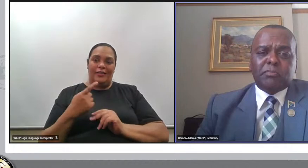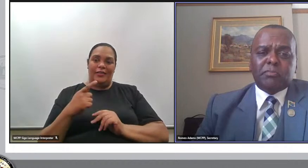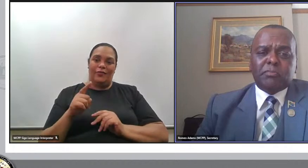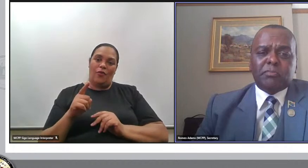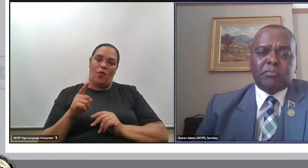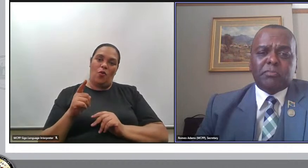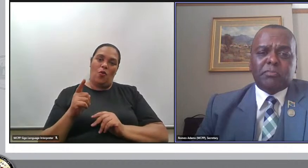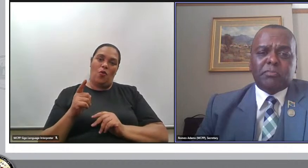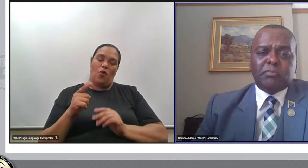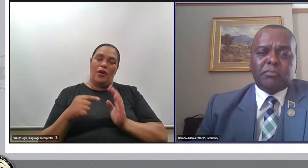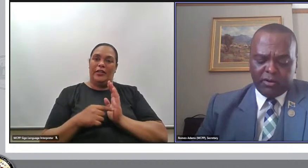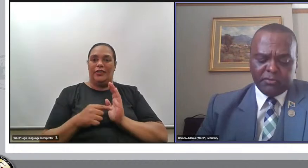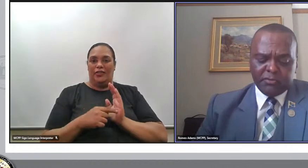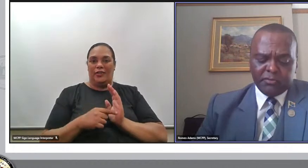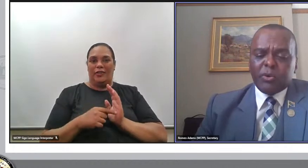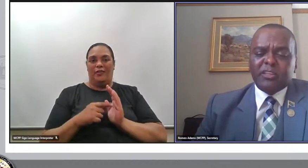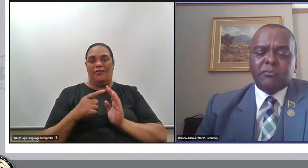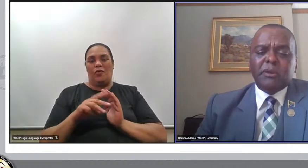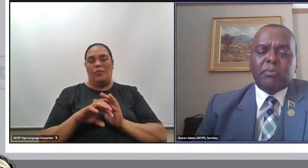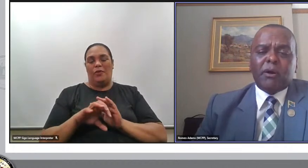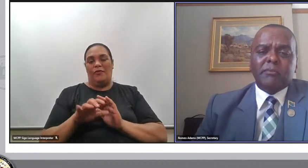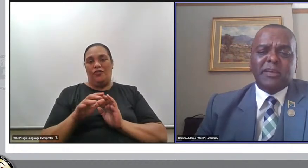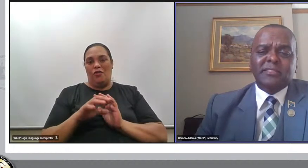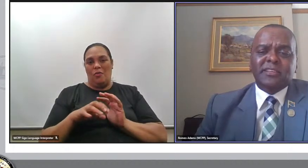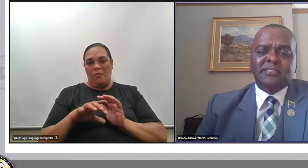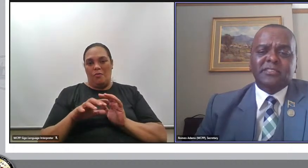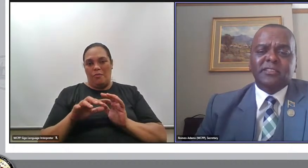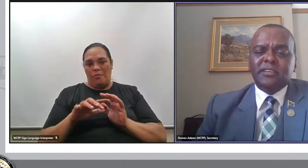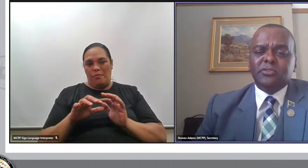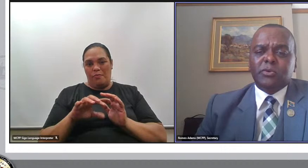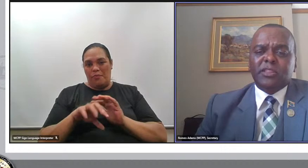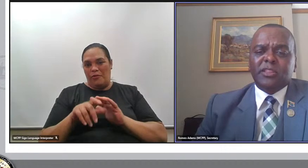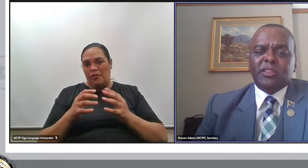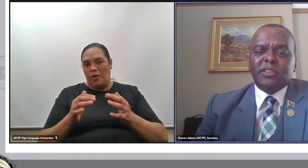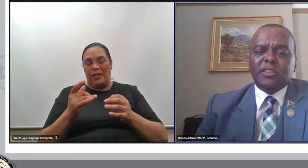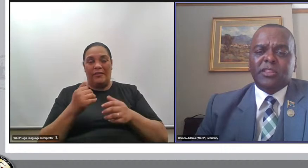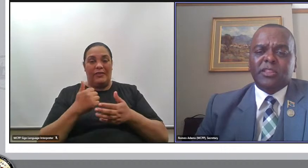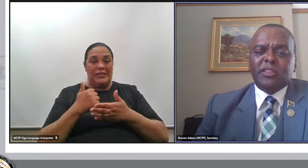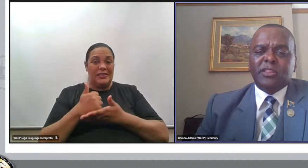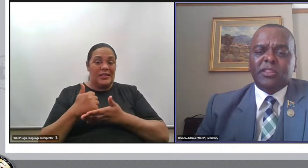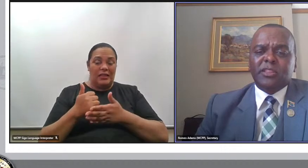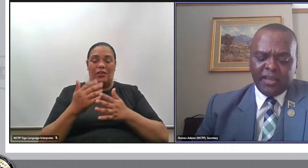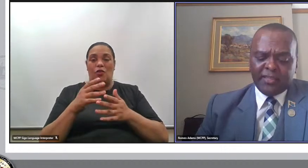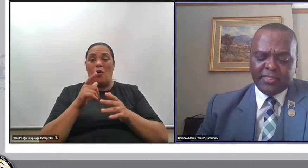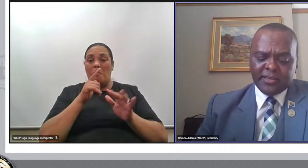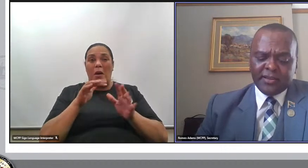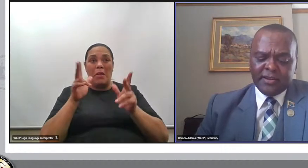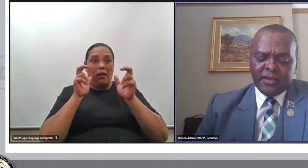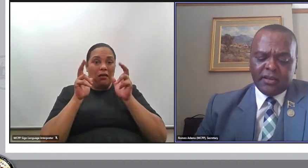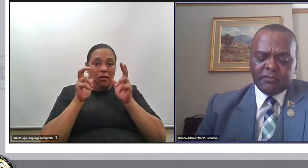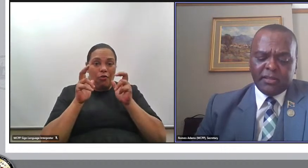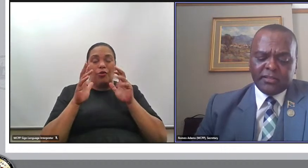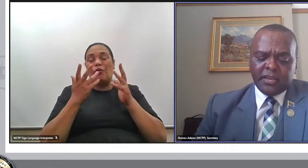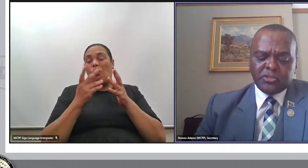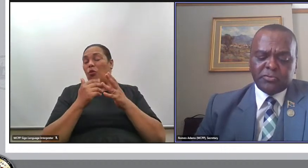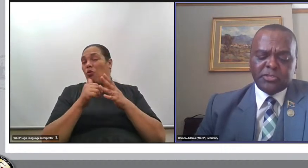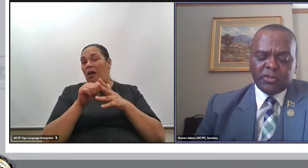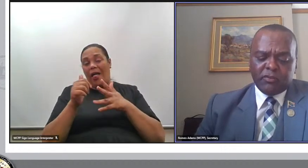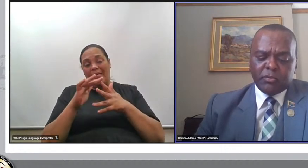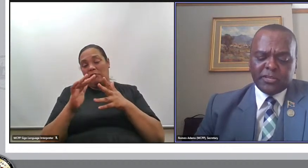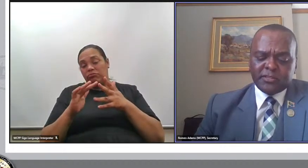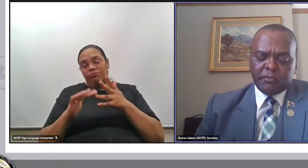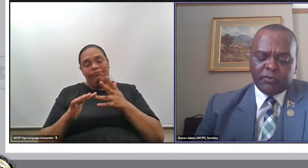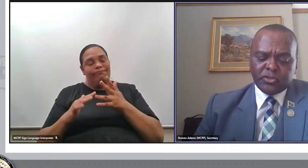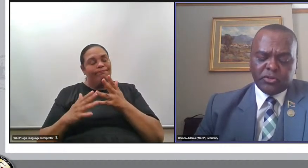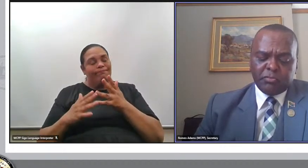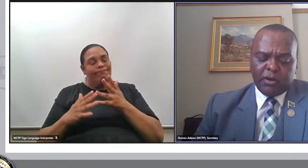digital platforms of the Western Cape Provincial Parliament, whether it be parliamentary sittings, whether it be public hearings, or whether it be other engagements of